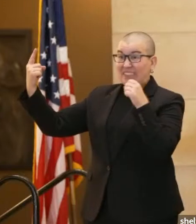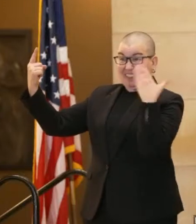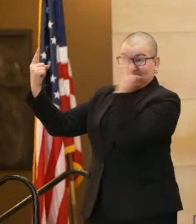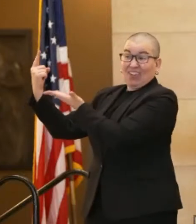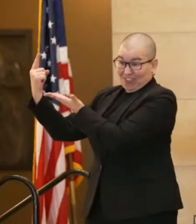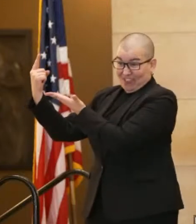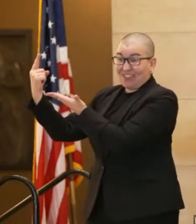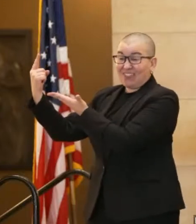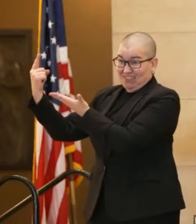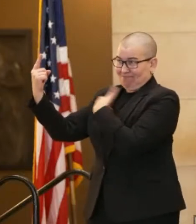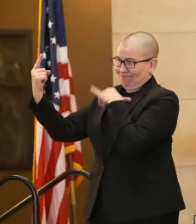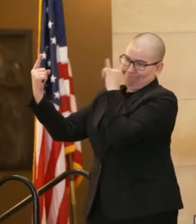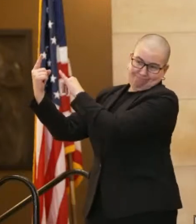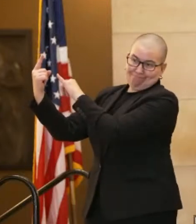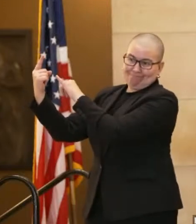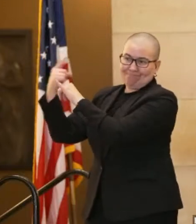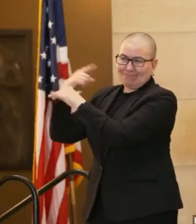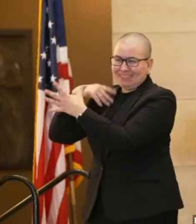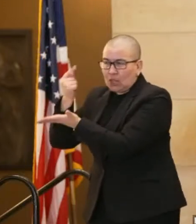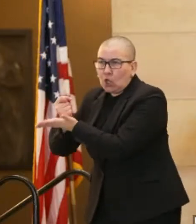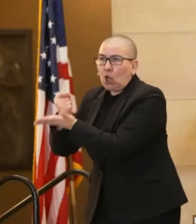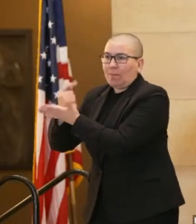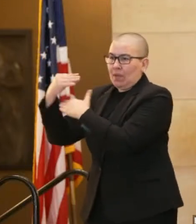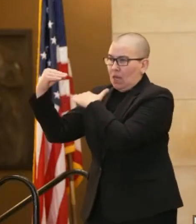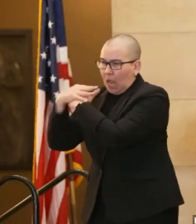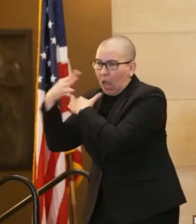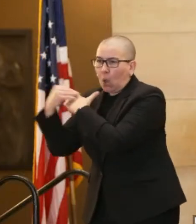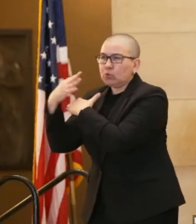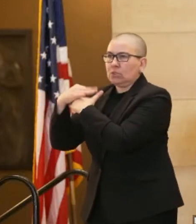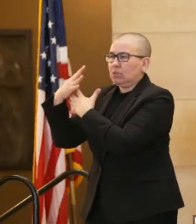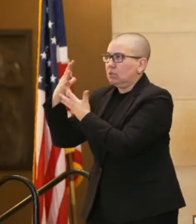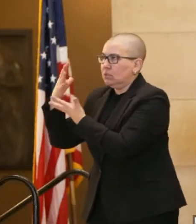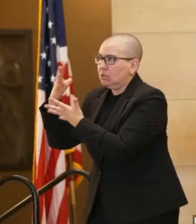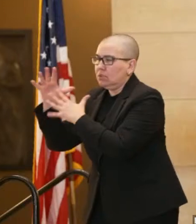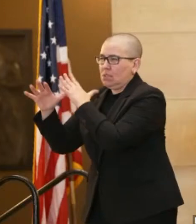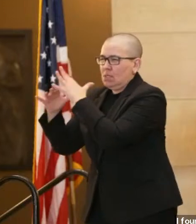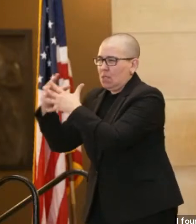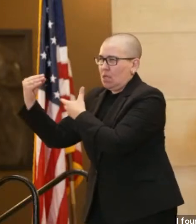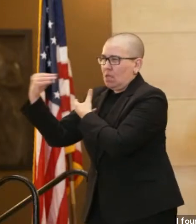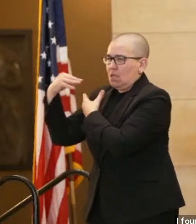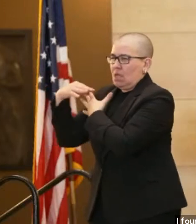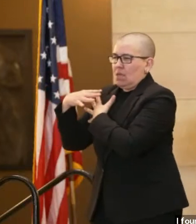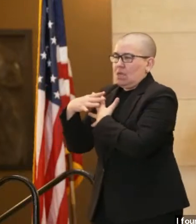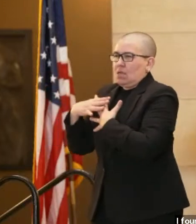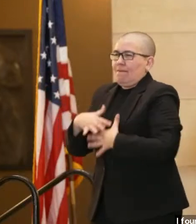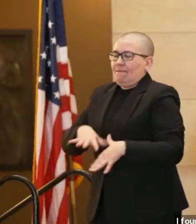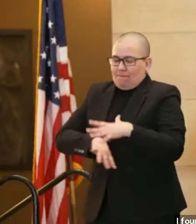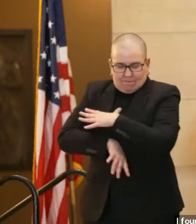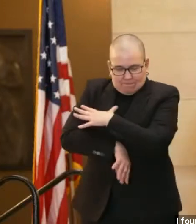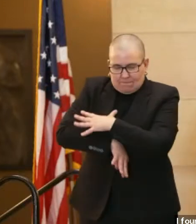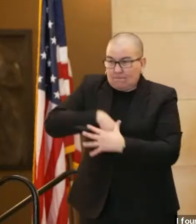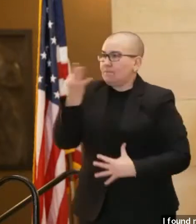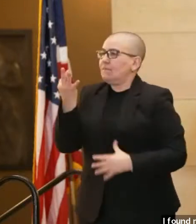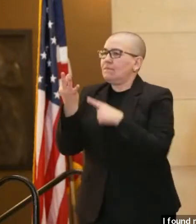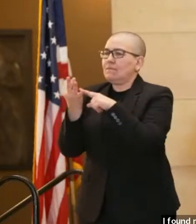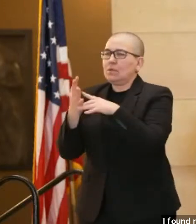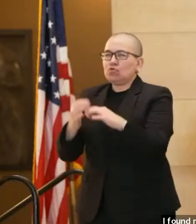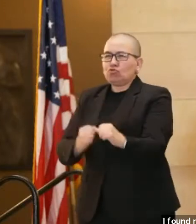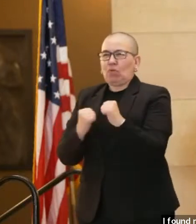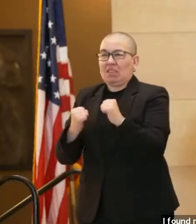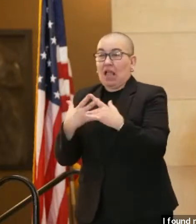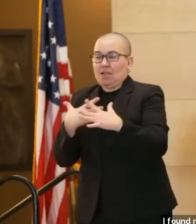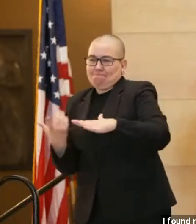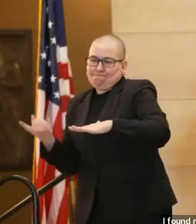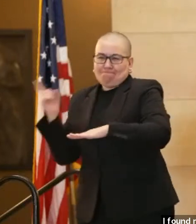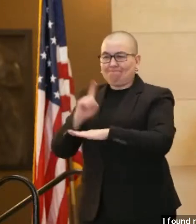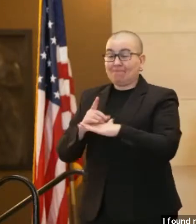I found my voice, and eventually I got my sparkle back. I stand here today as a state senator, which I never